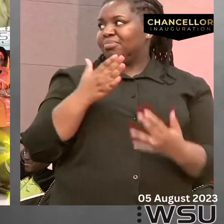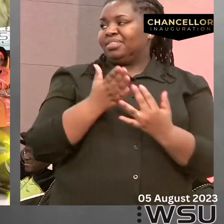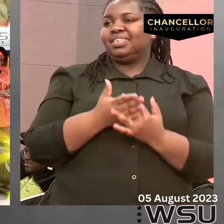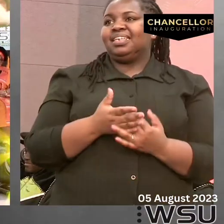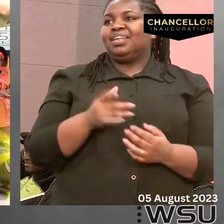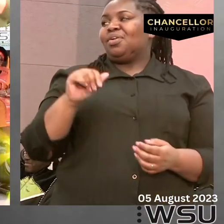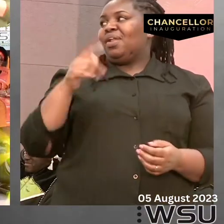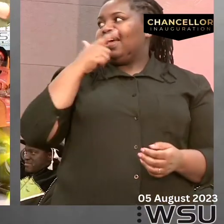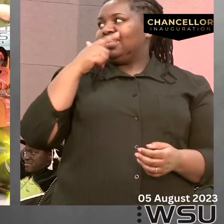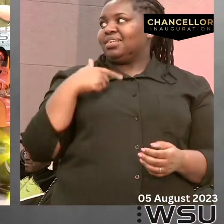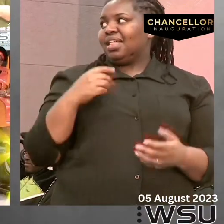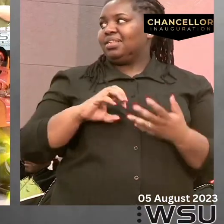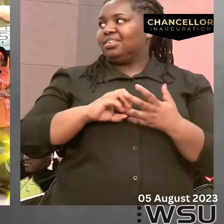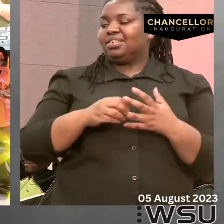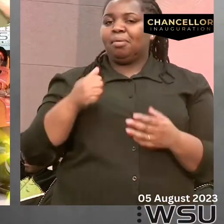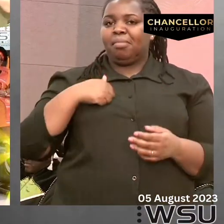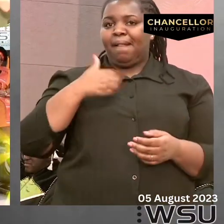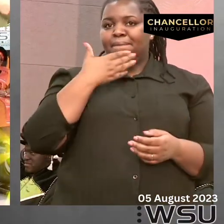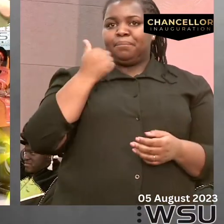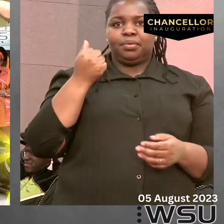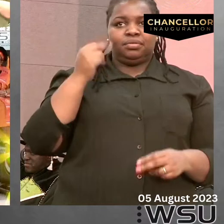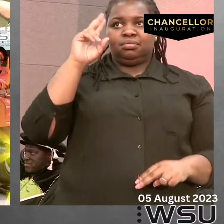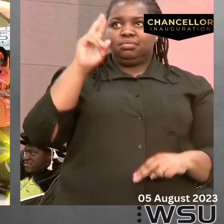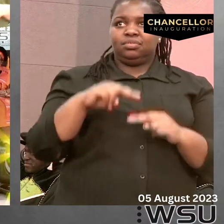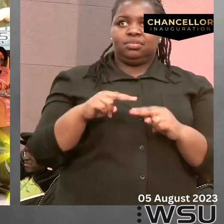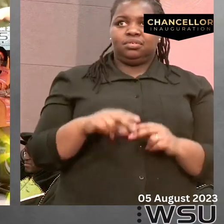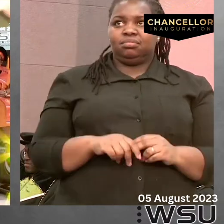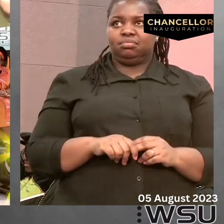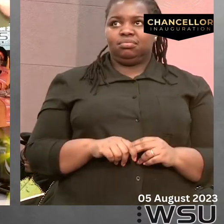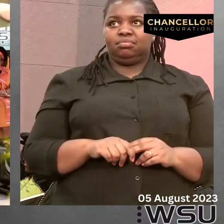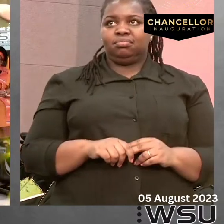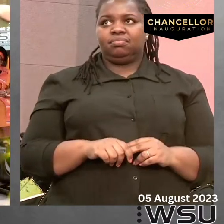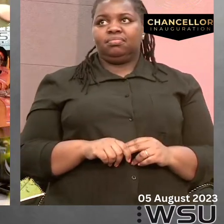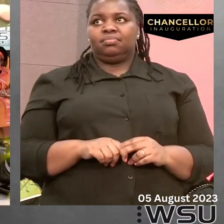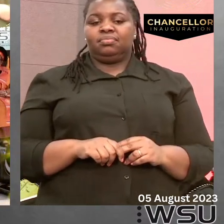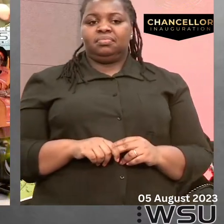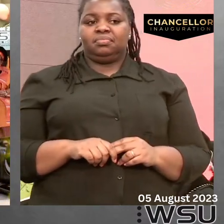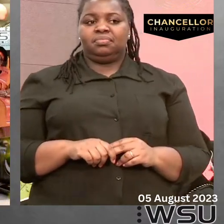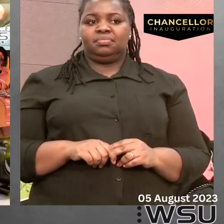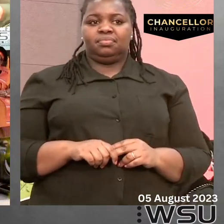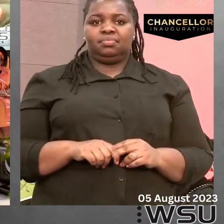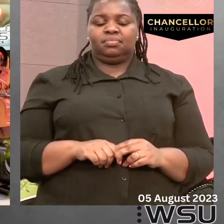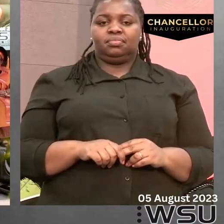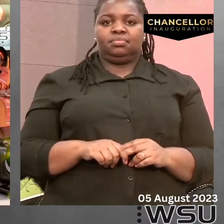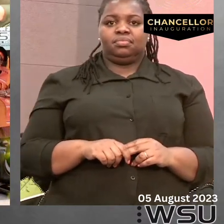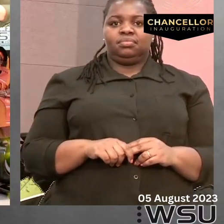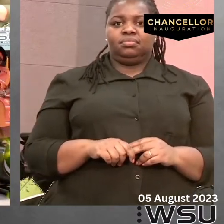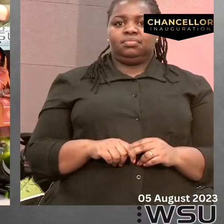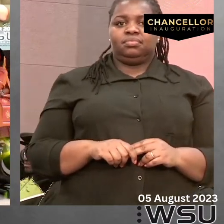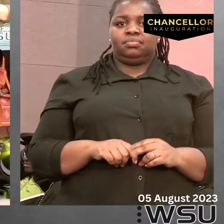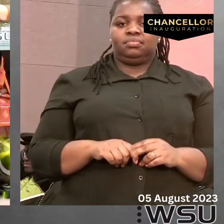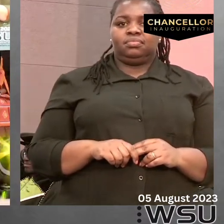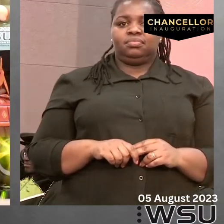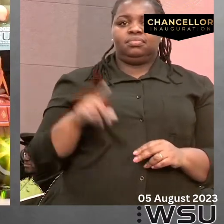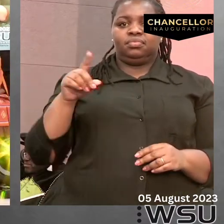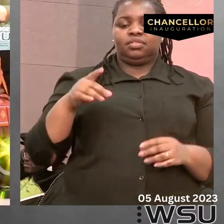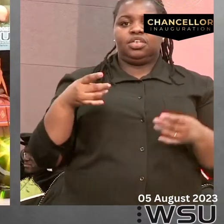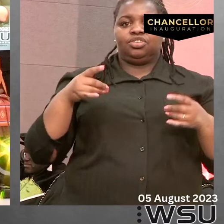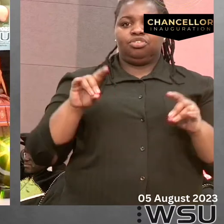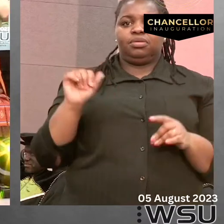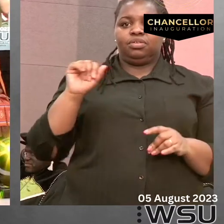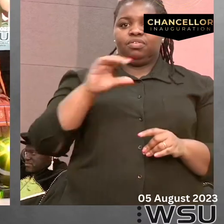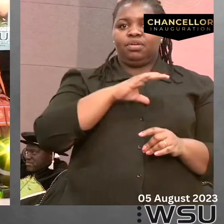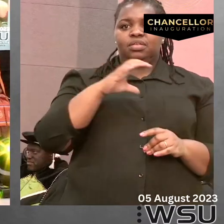so I will try my best to just give a vote of thanks. On behalf of the Chairperson of